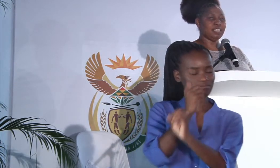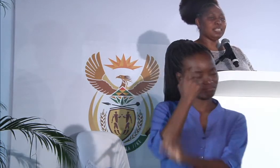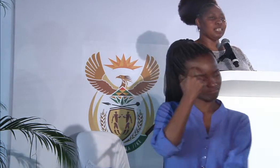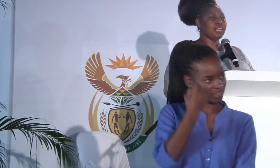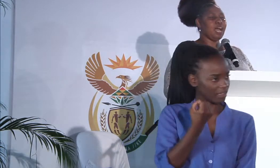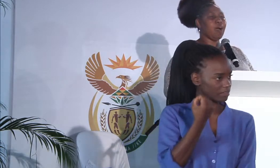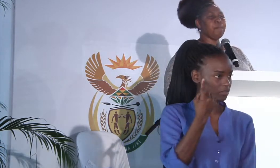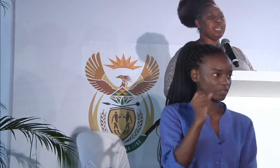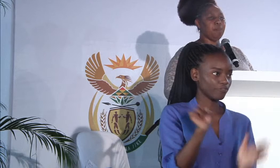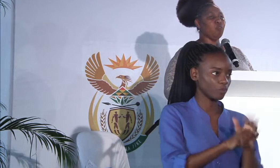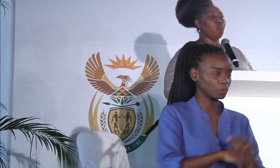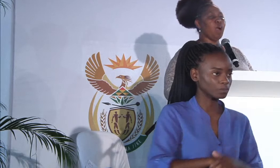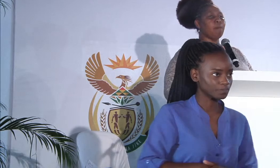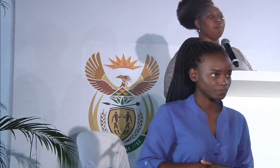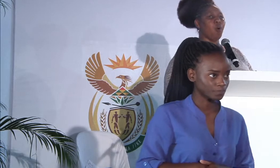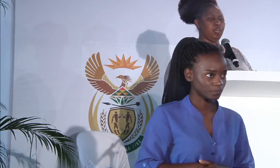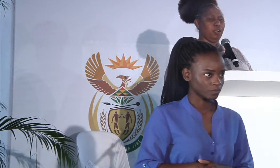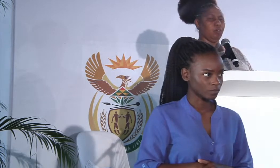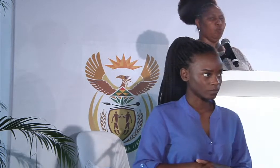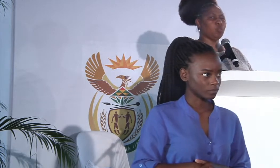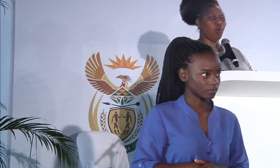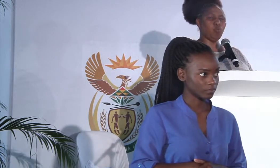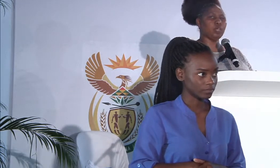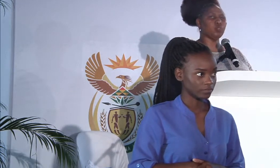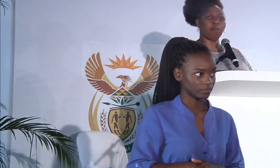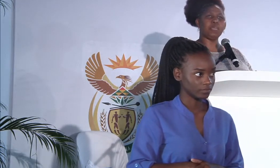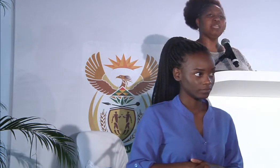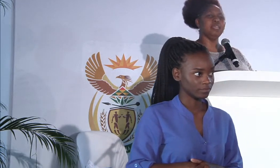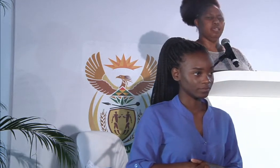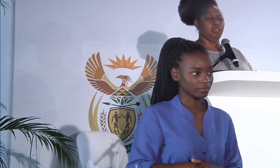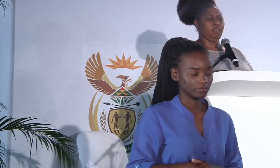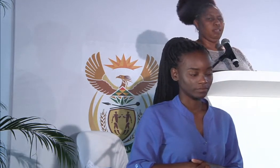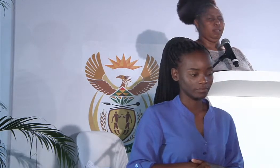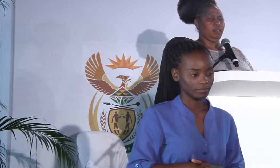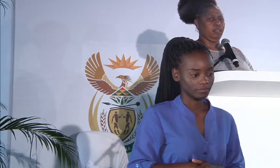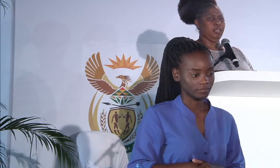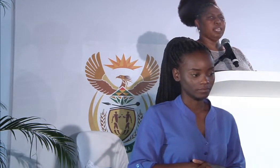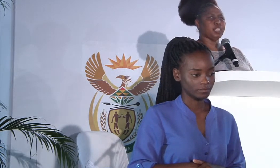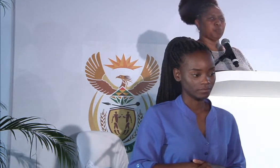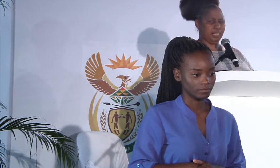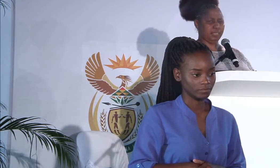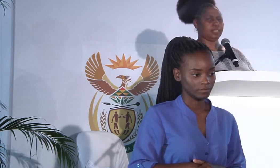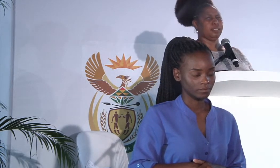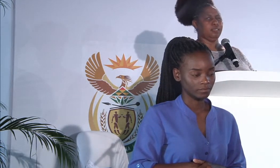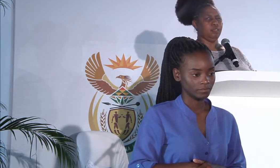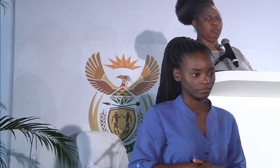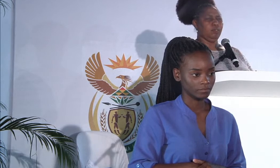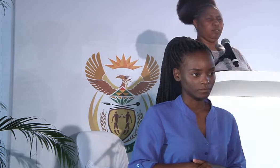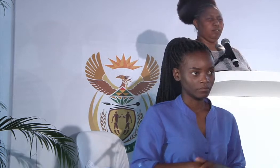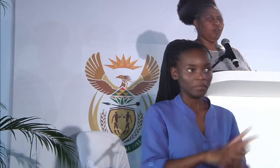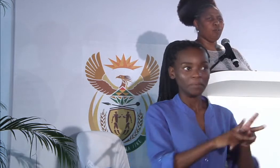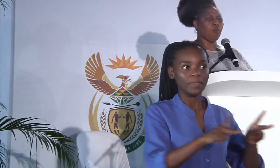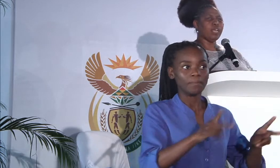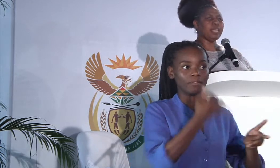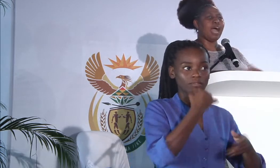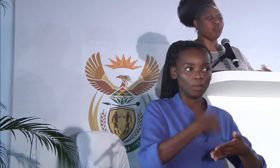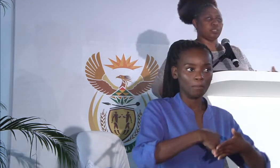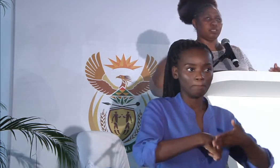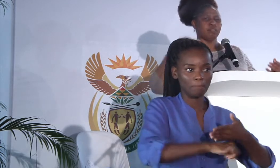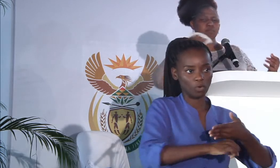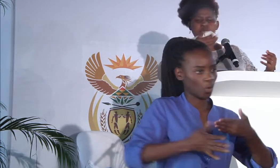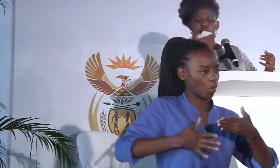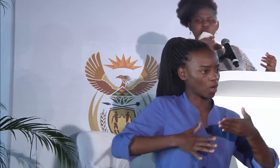That there are people who are born who don't want to be in a space or in a